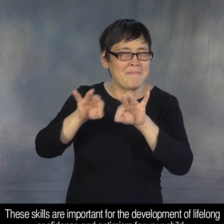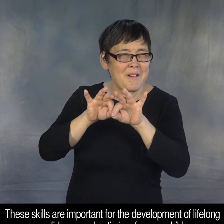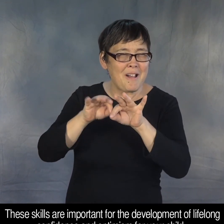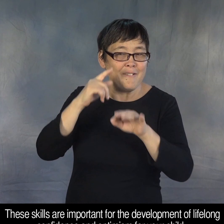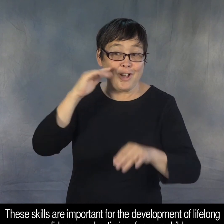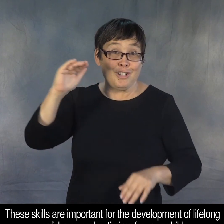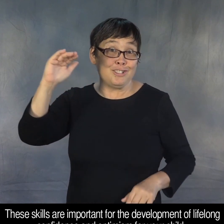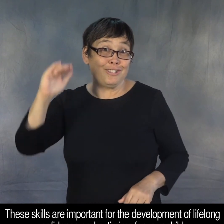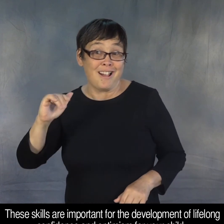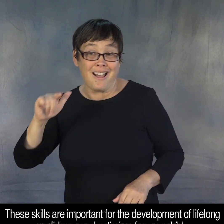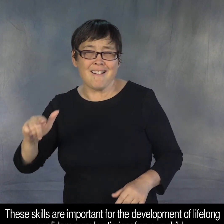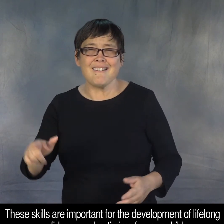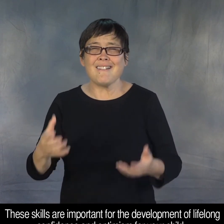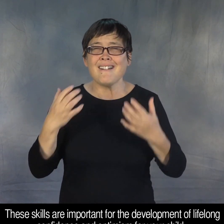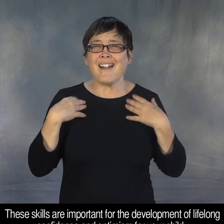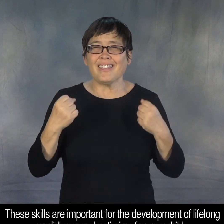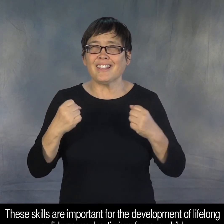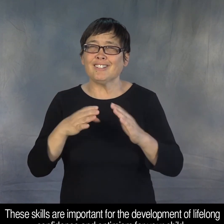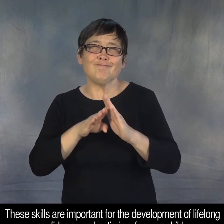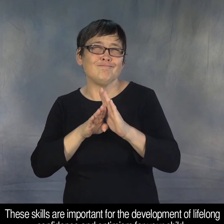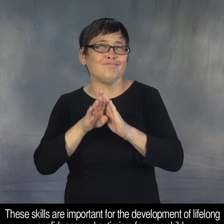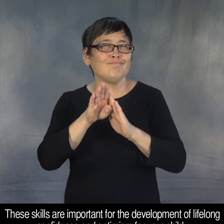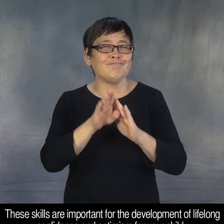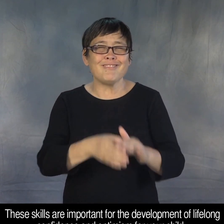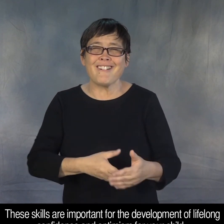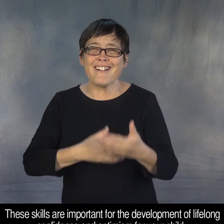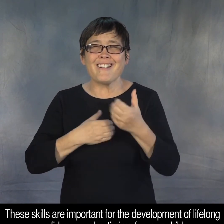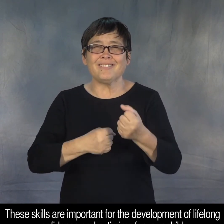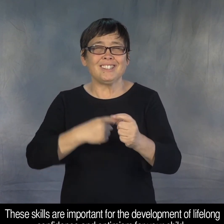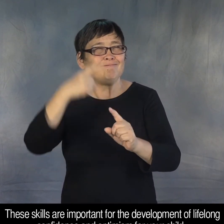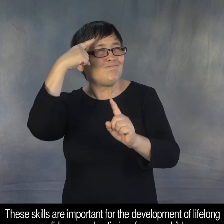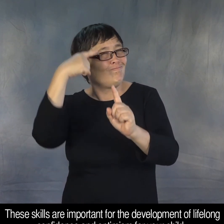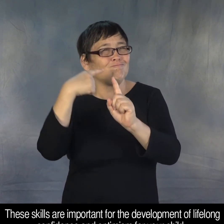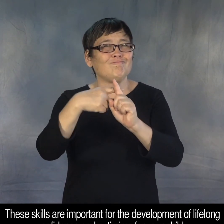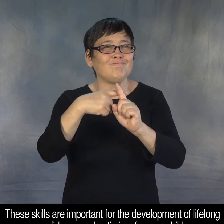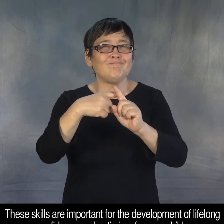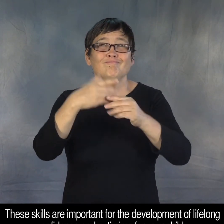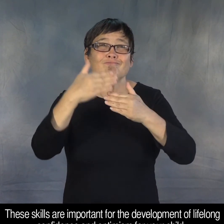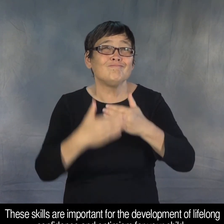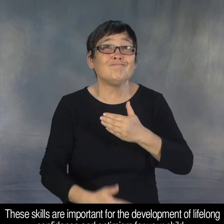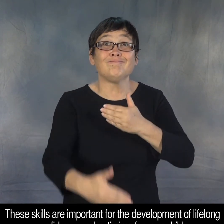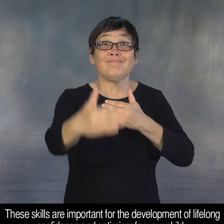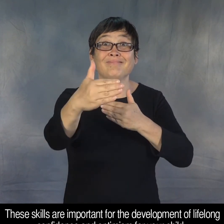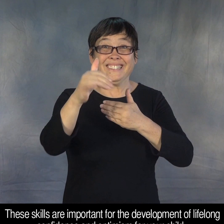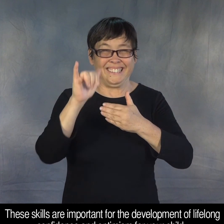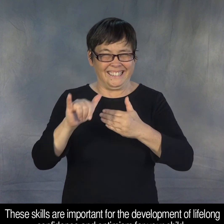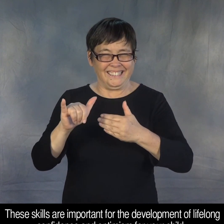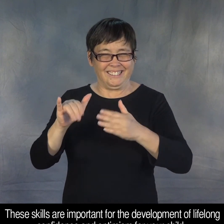These skills are important for the development of lifelong confidence and optimism for your child.